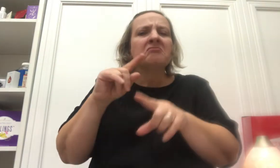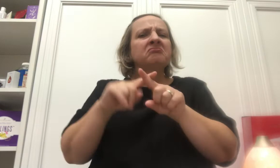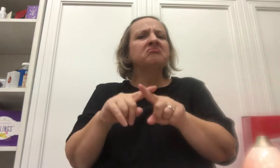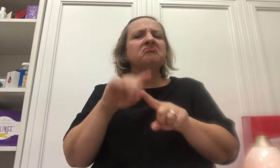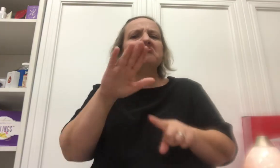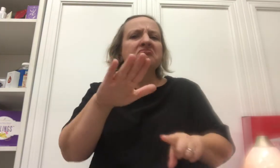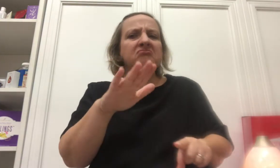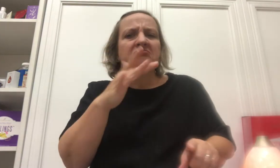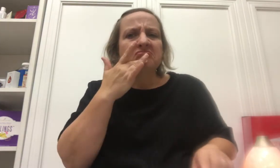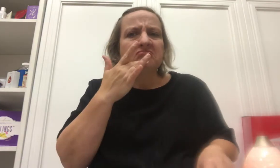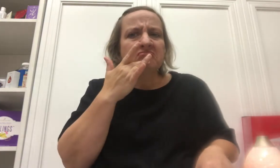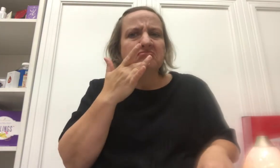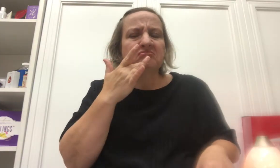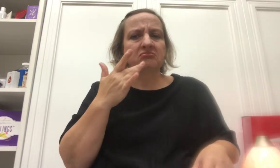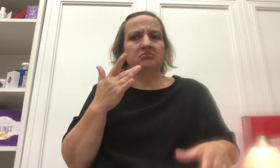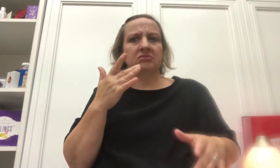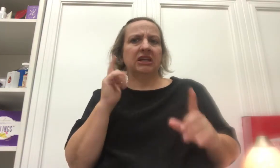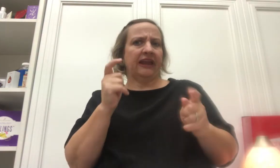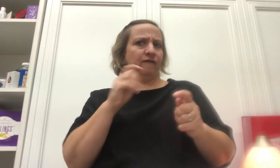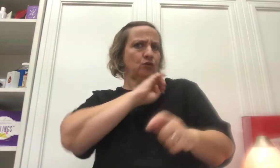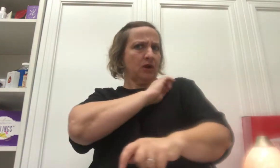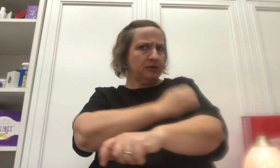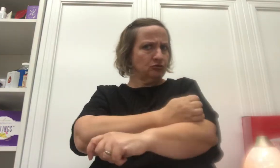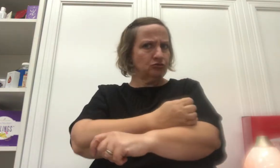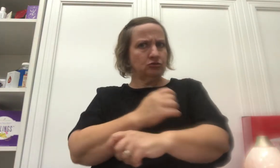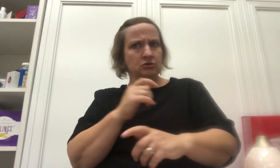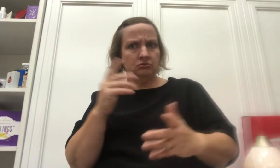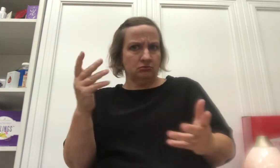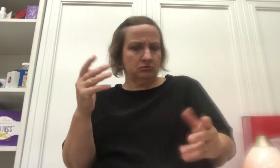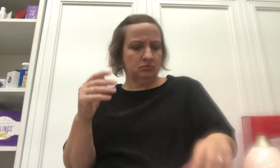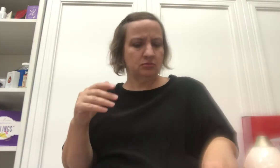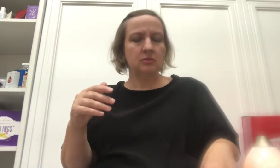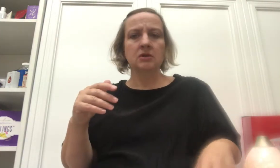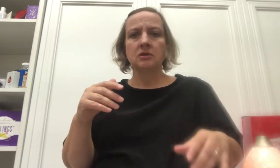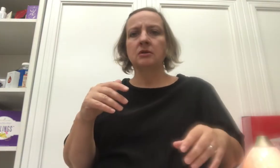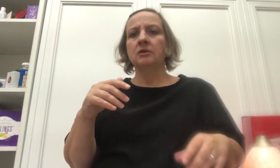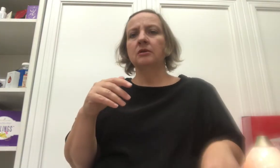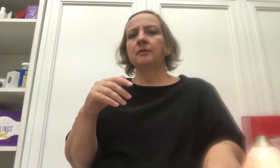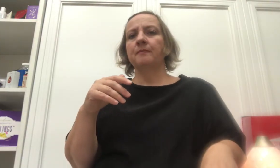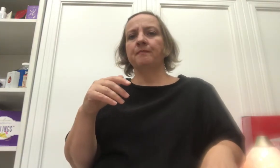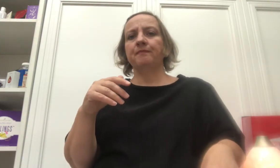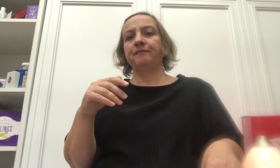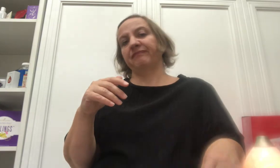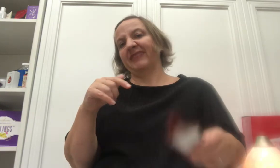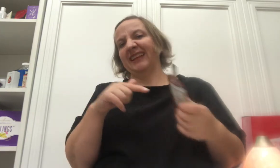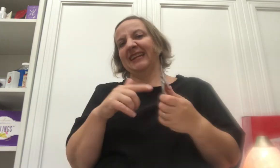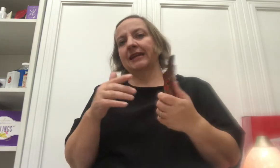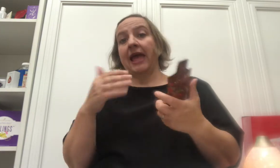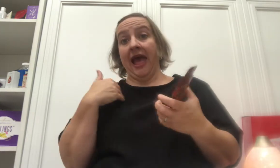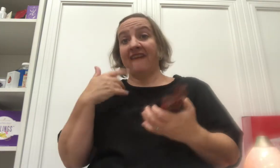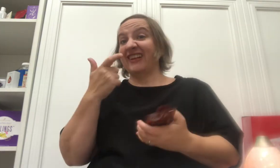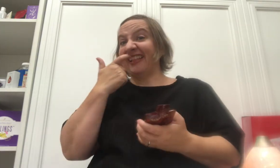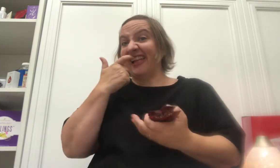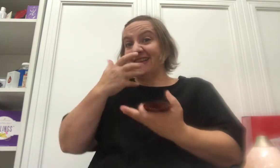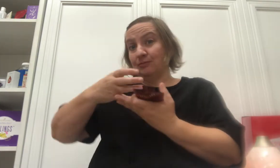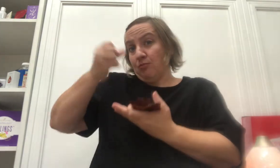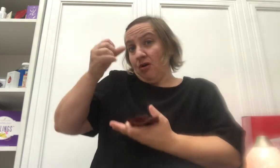twice a day. So give it a try. See how much you need for the energy that you